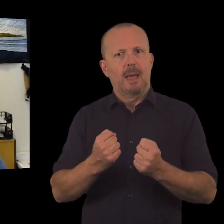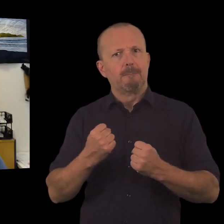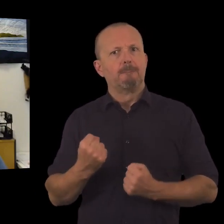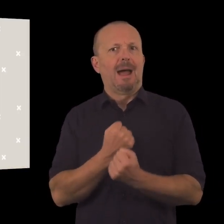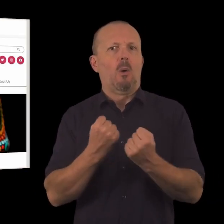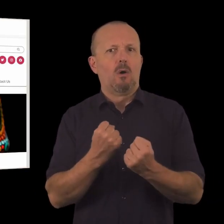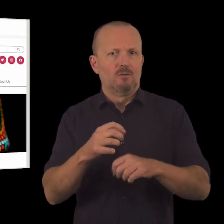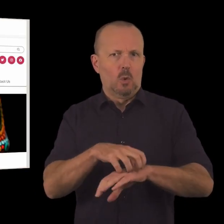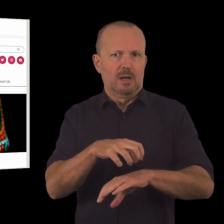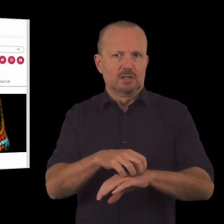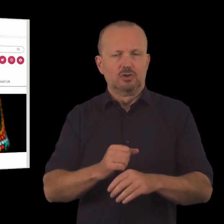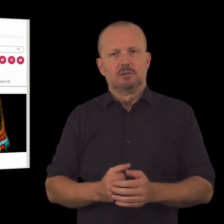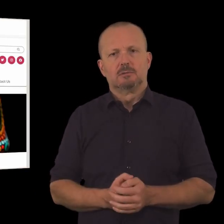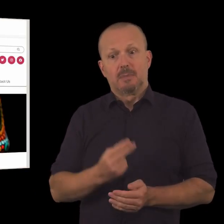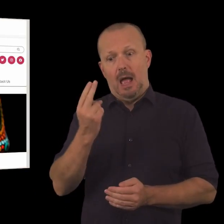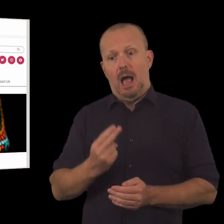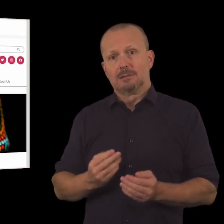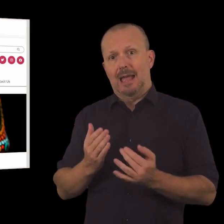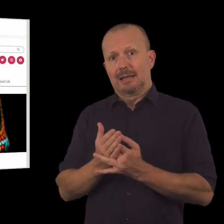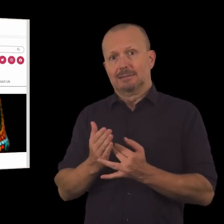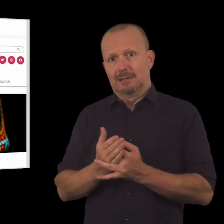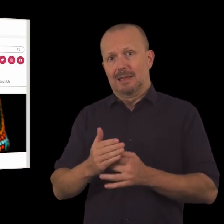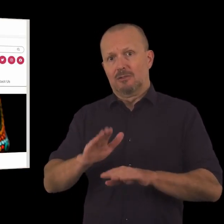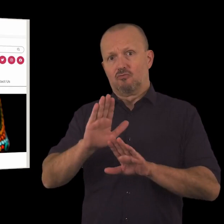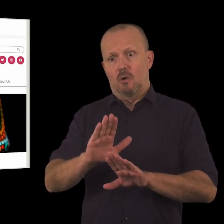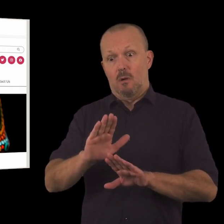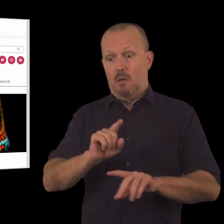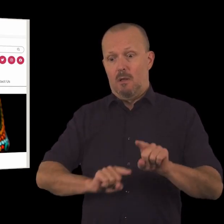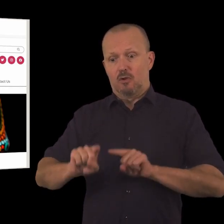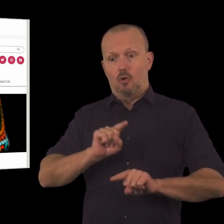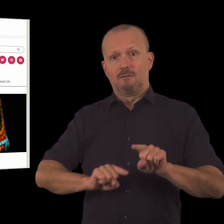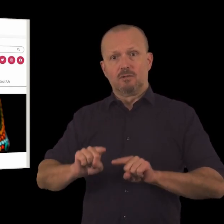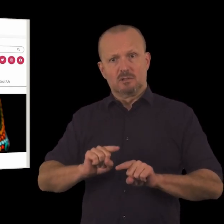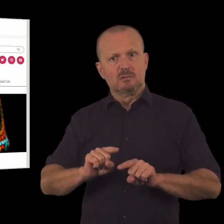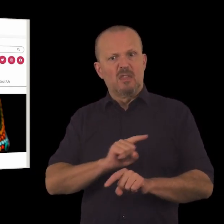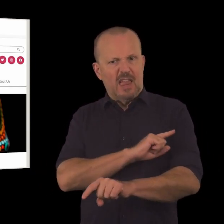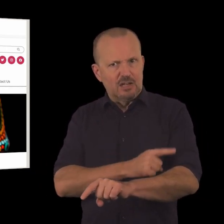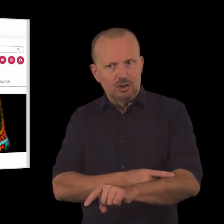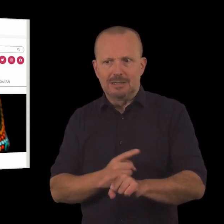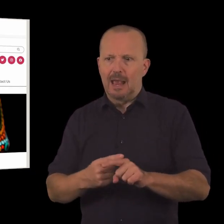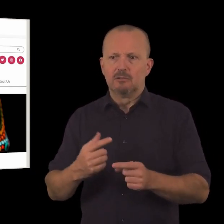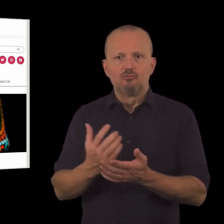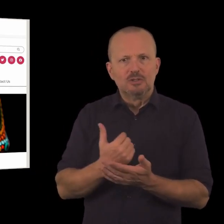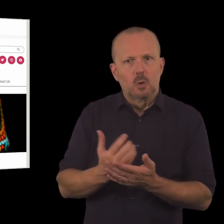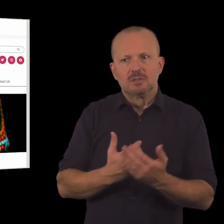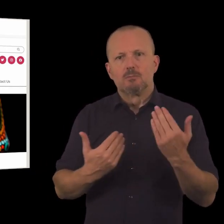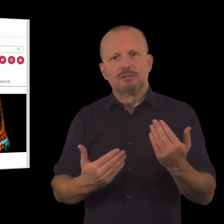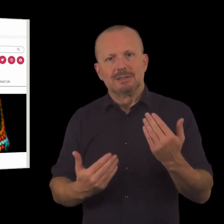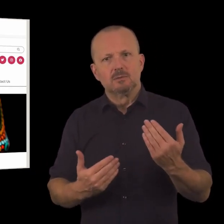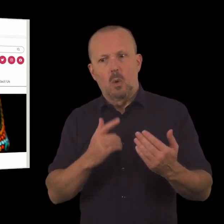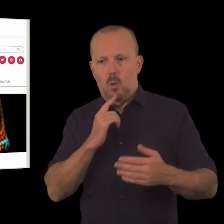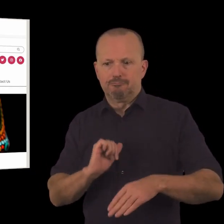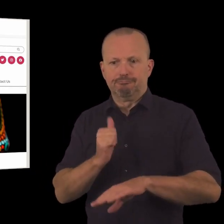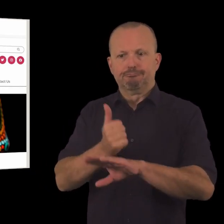association. Arts Access Aotearoa will extend the conference energy and resources into a platform called Ngā